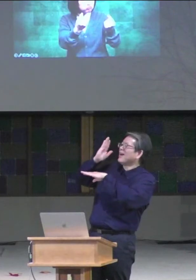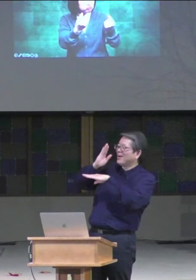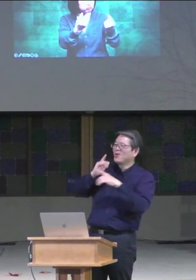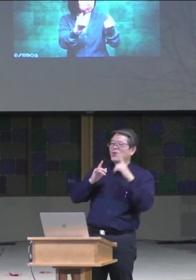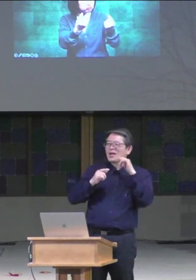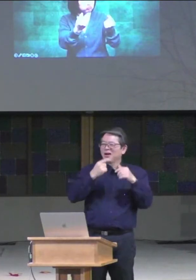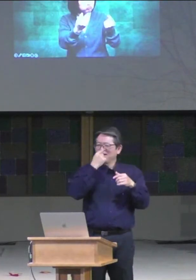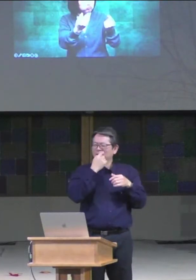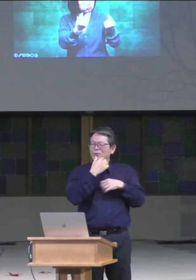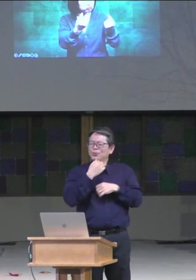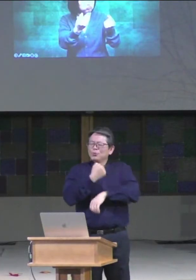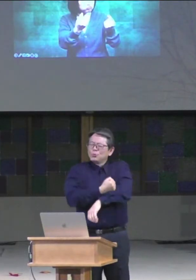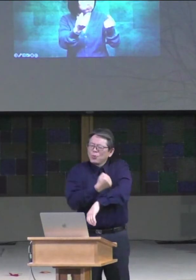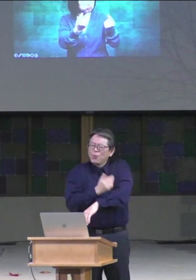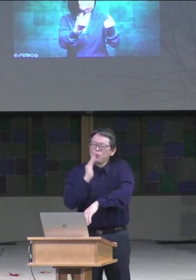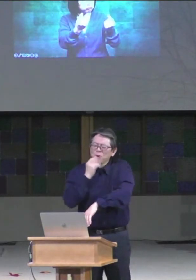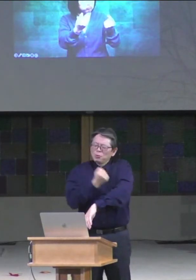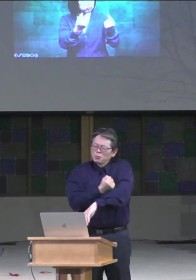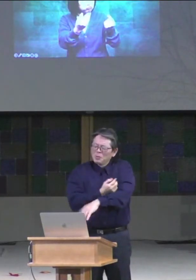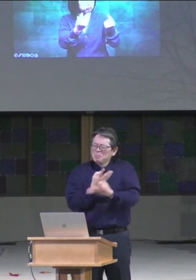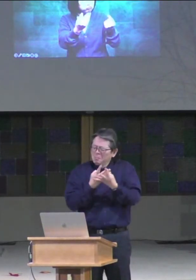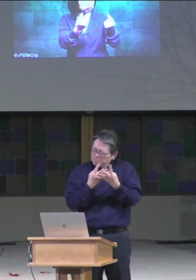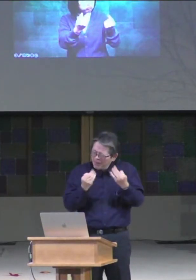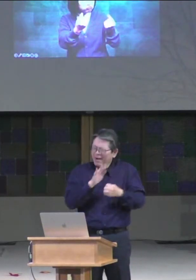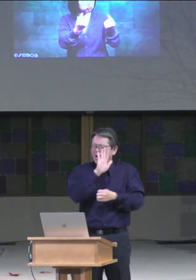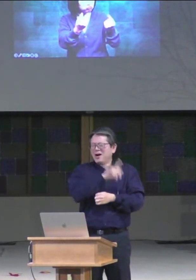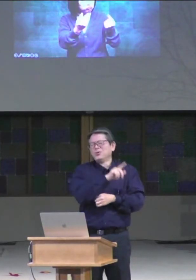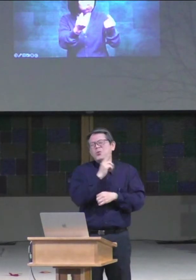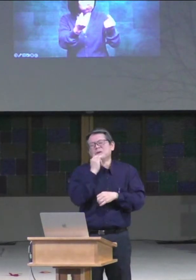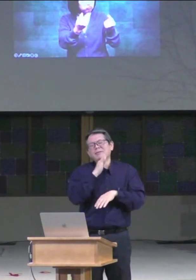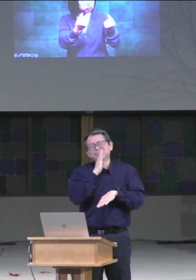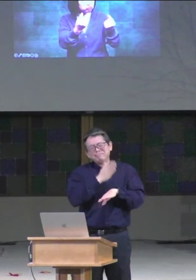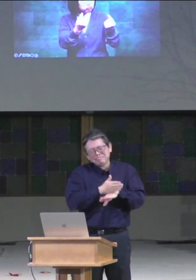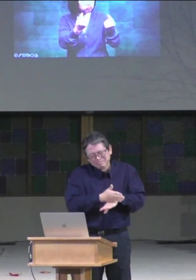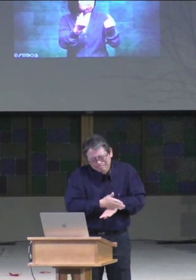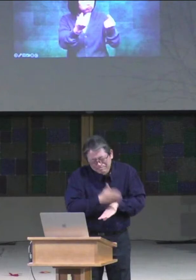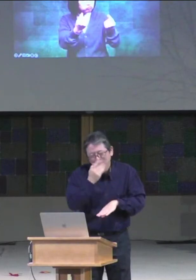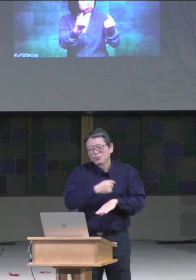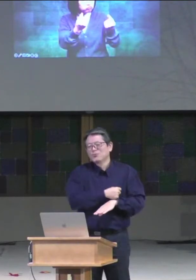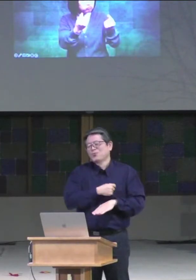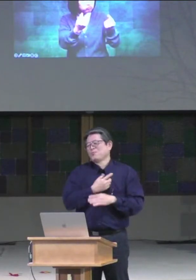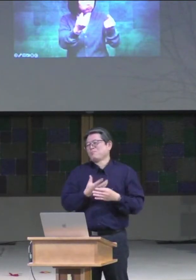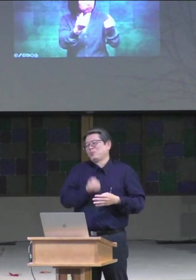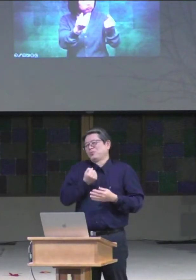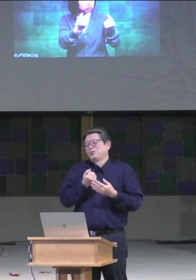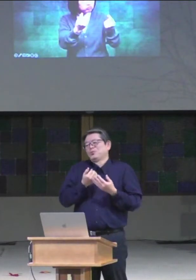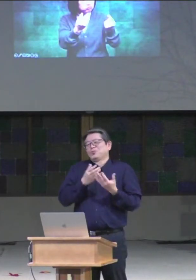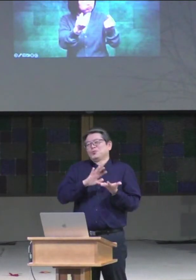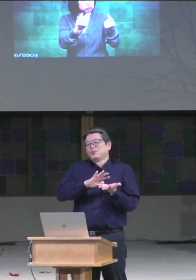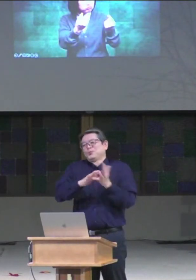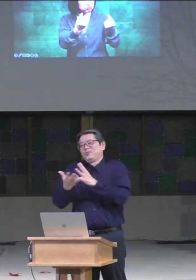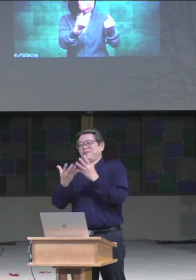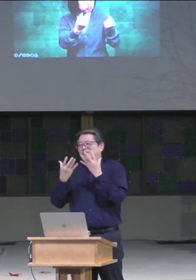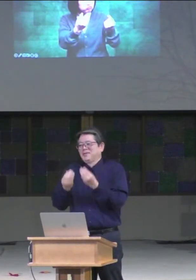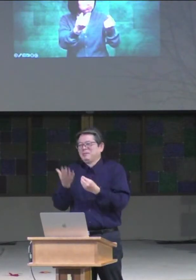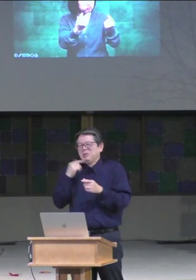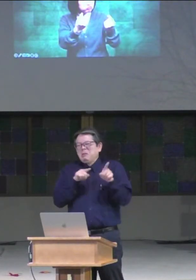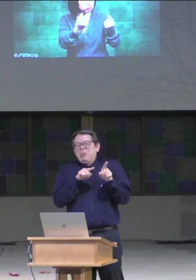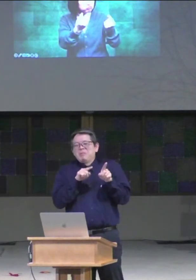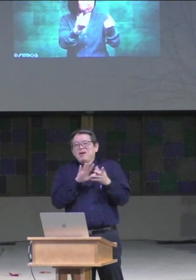deaf. And I appreciate all the difficulties my parents had in raising me. So my heart